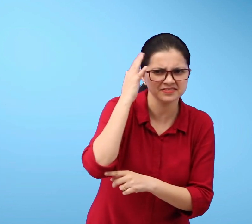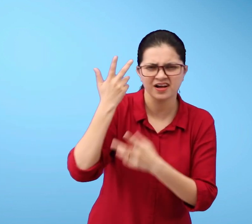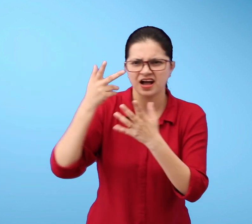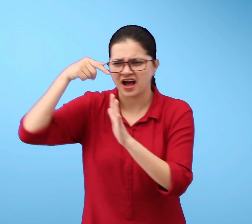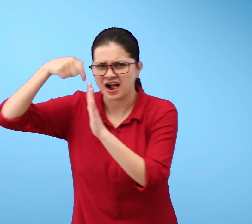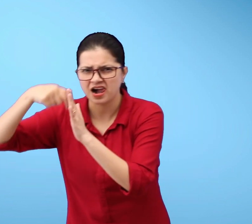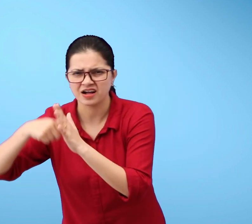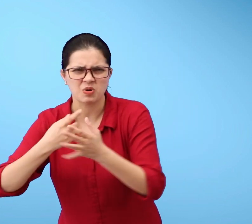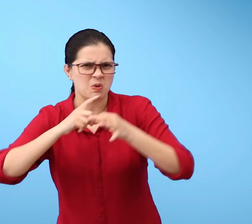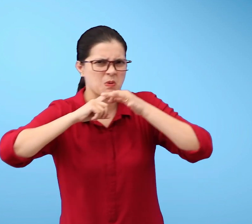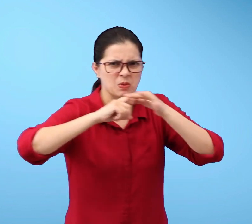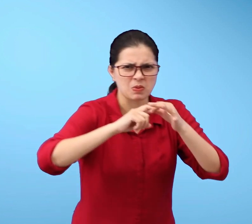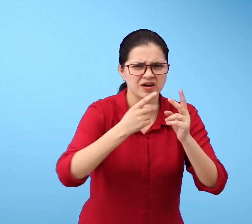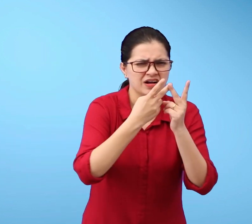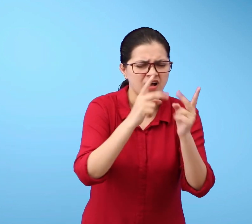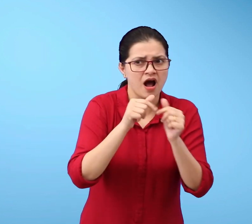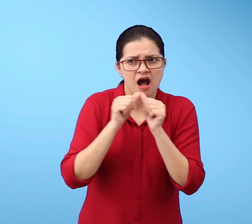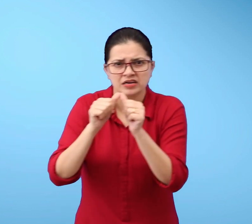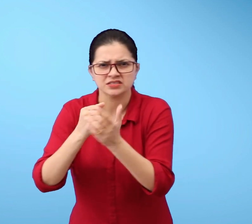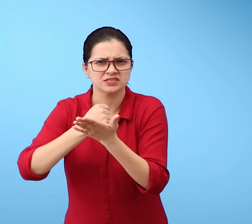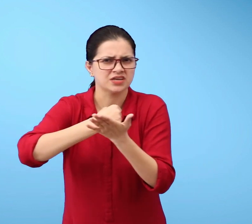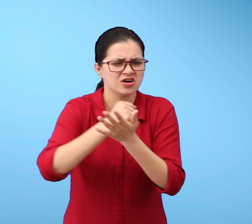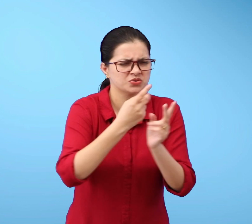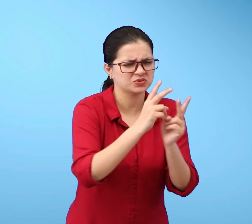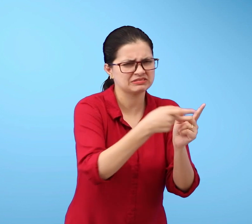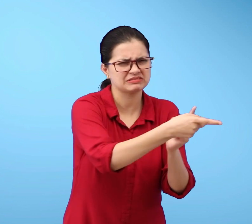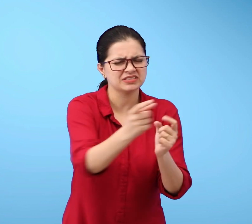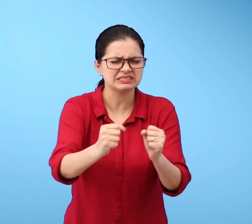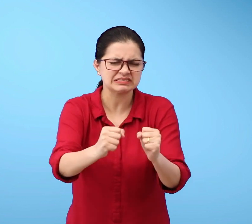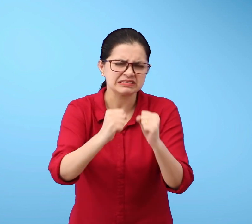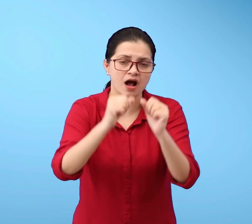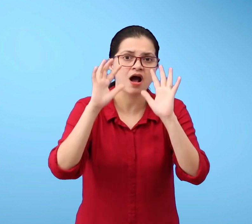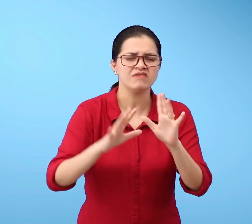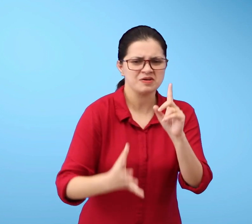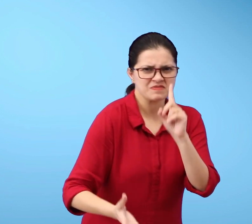other thinkers also tried to find answers to difficult questions.